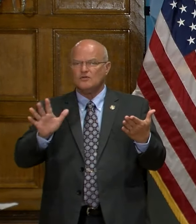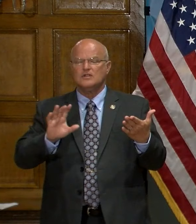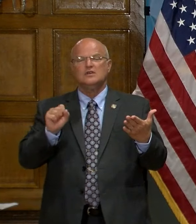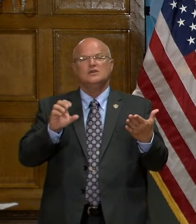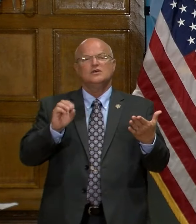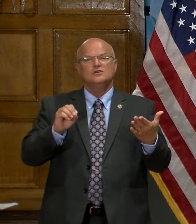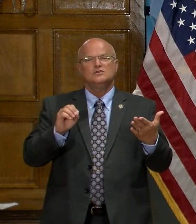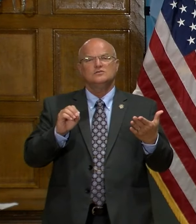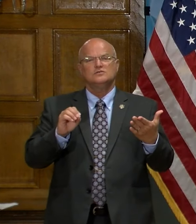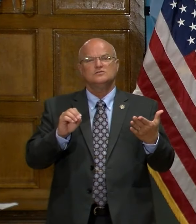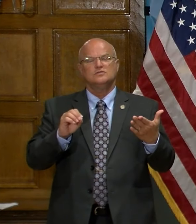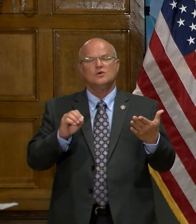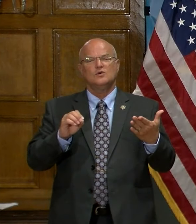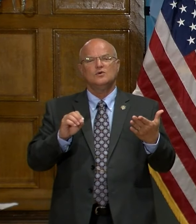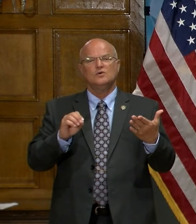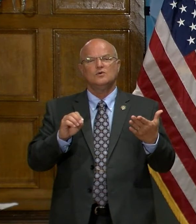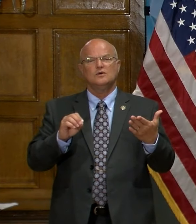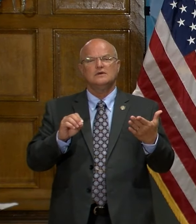So